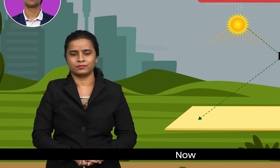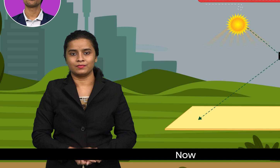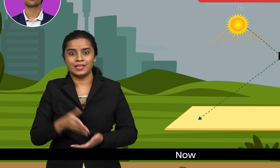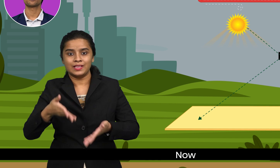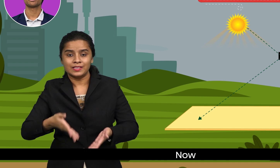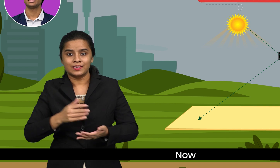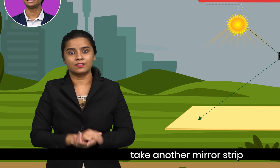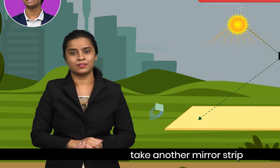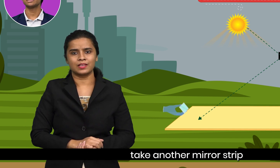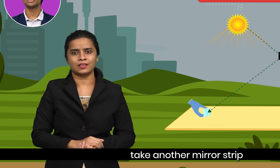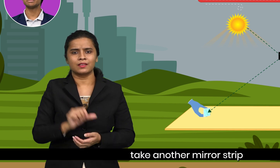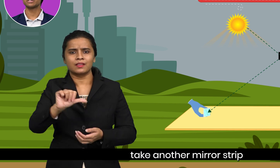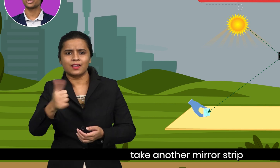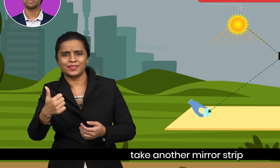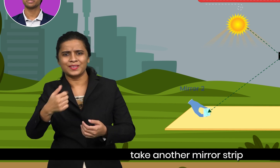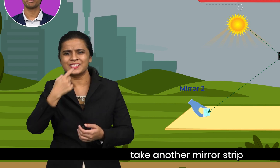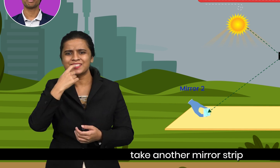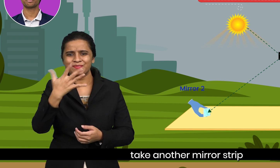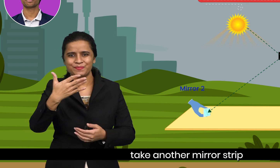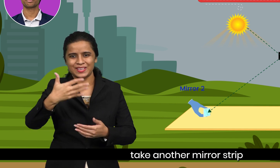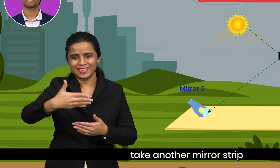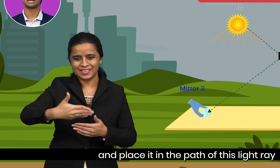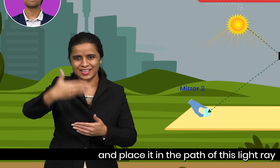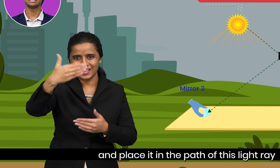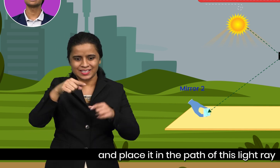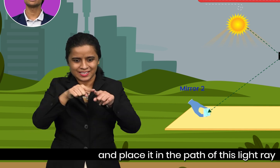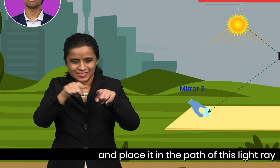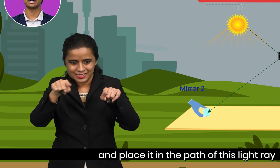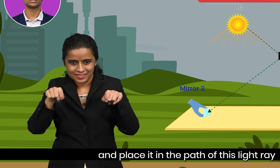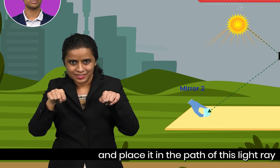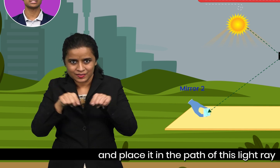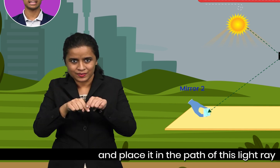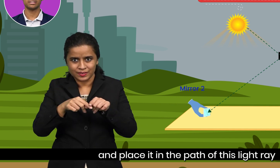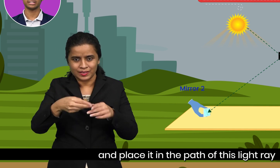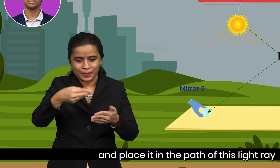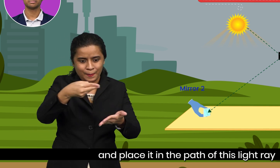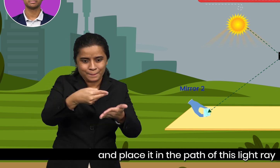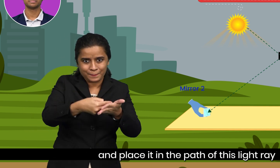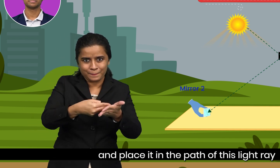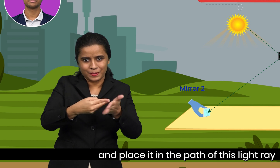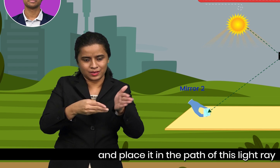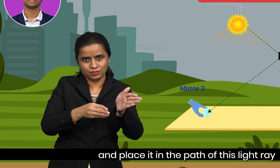Now, take another mirror strip and place it in the path of this light ray